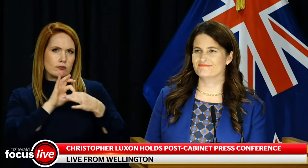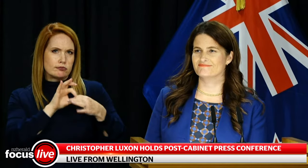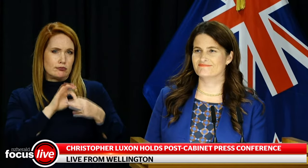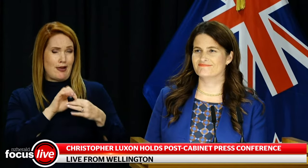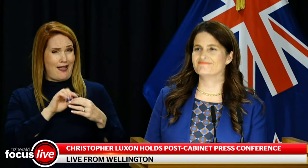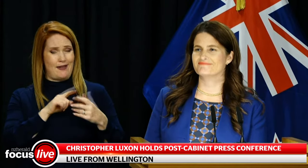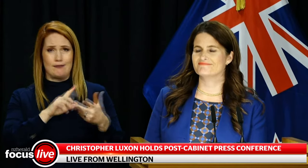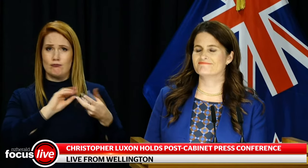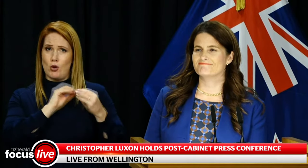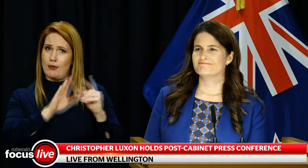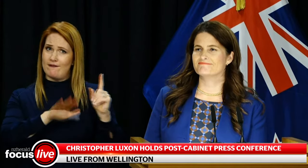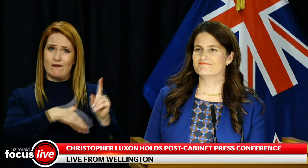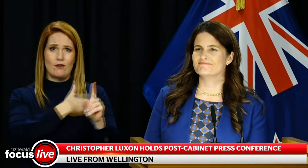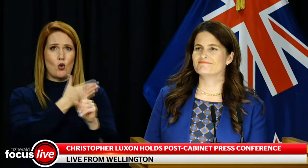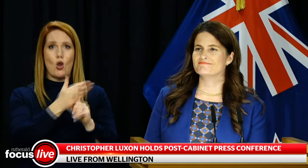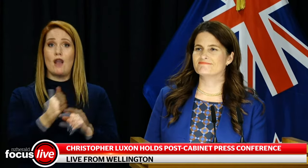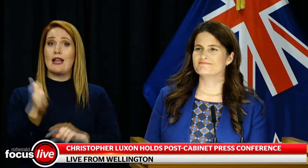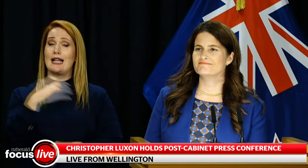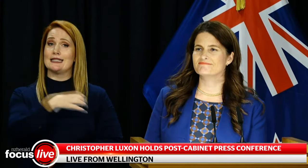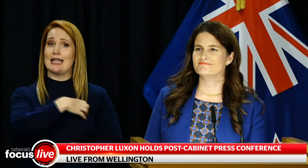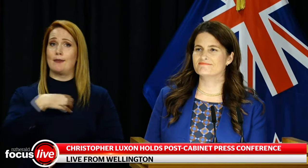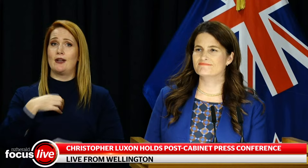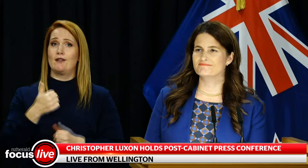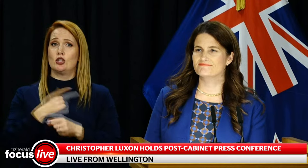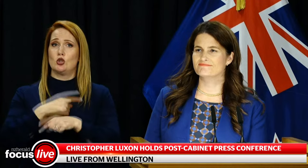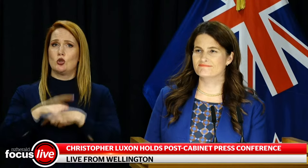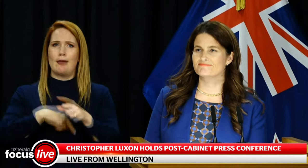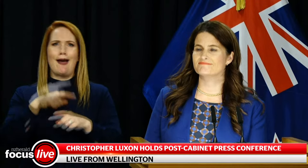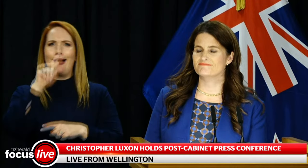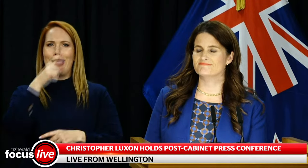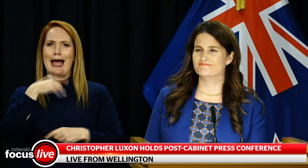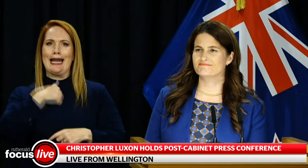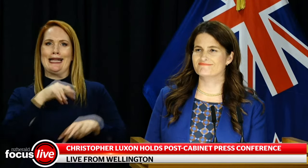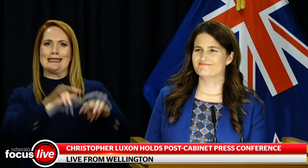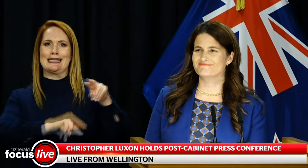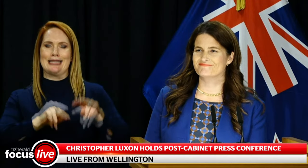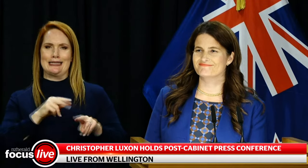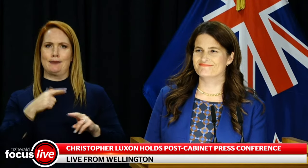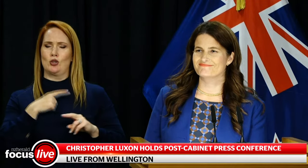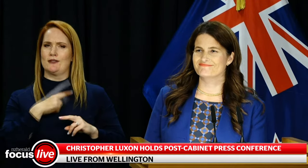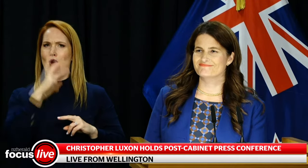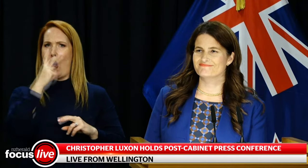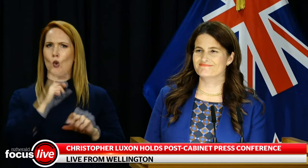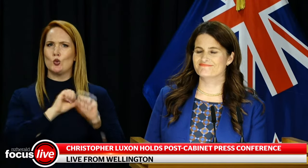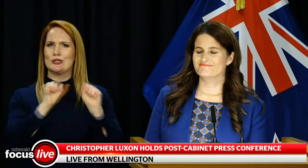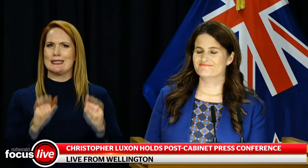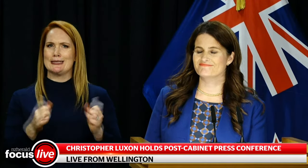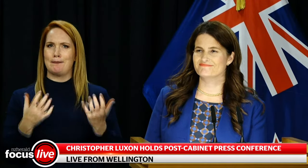problem for a long time. And the last government talked about not being able to do means testing and stuff as a result of the archaic systems.